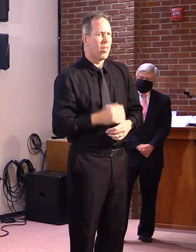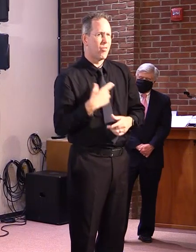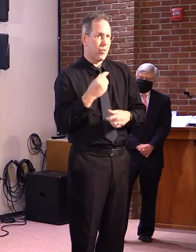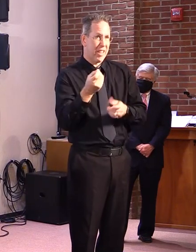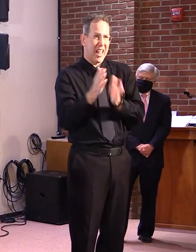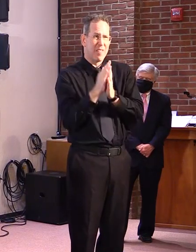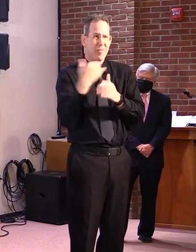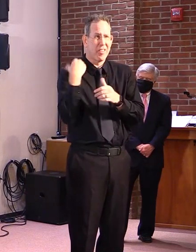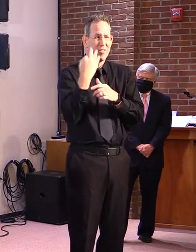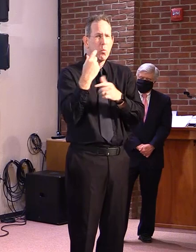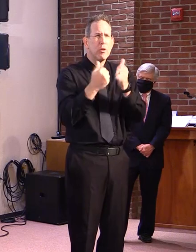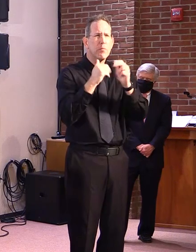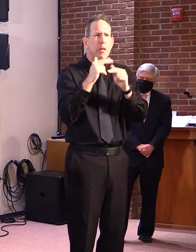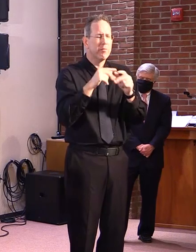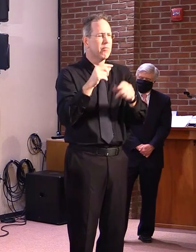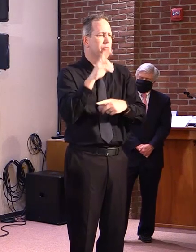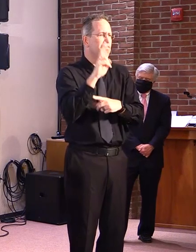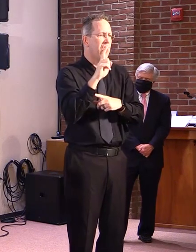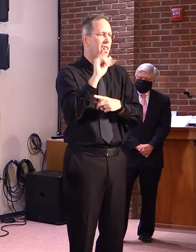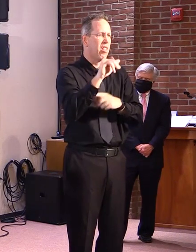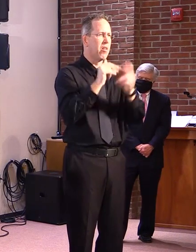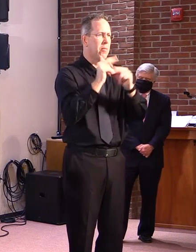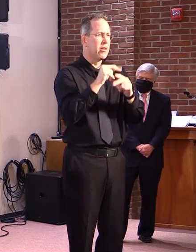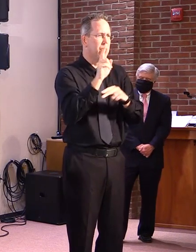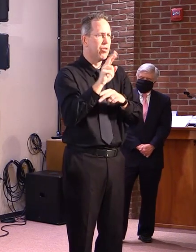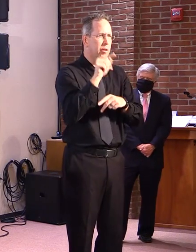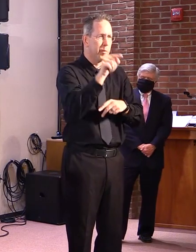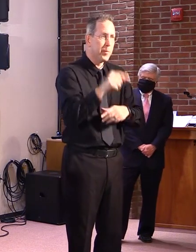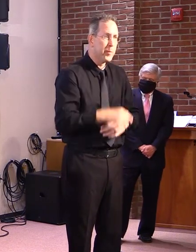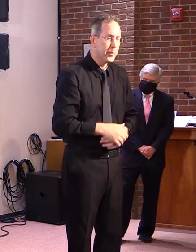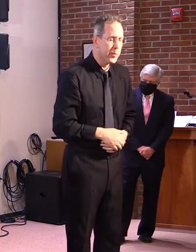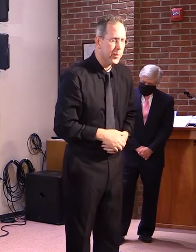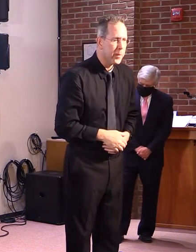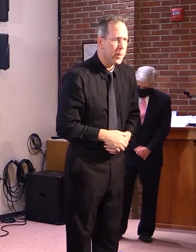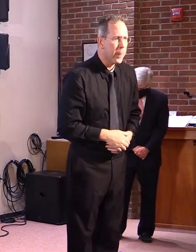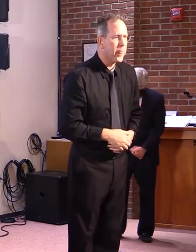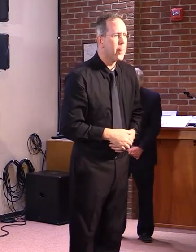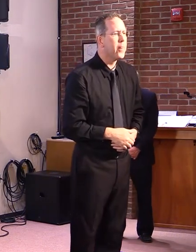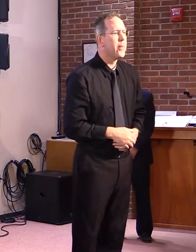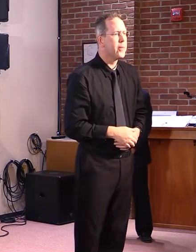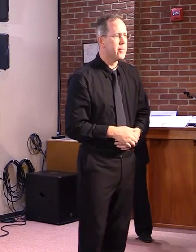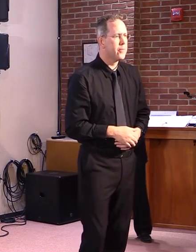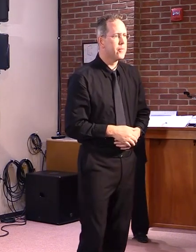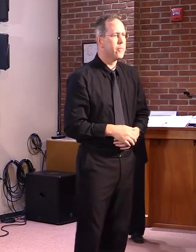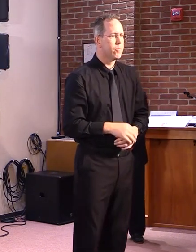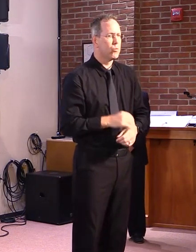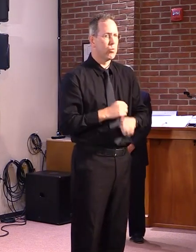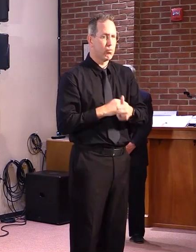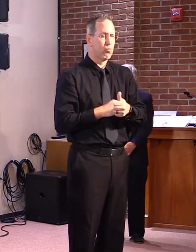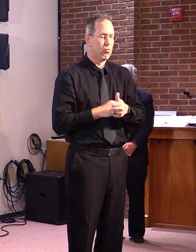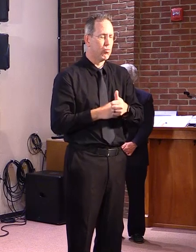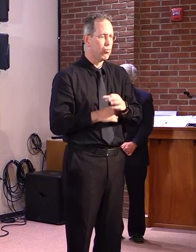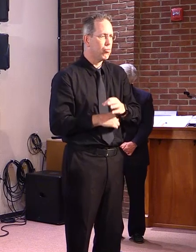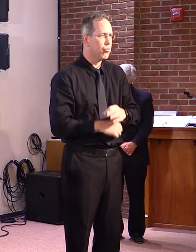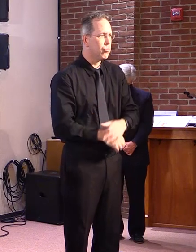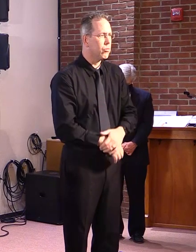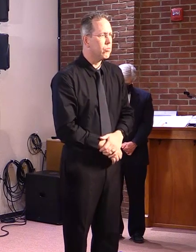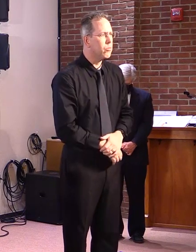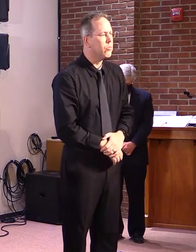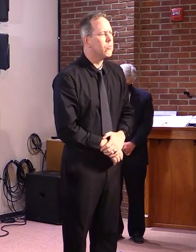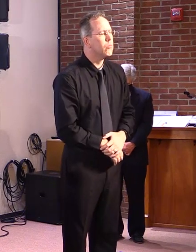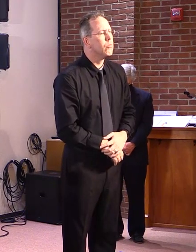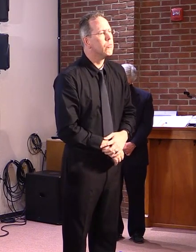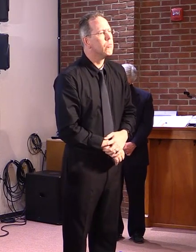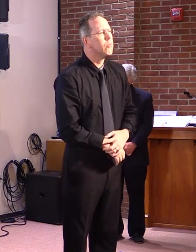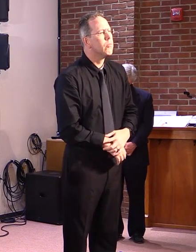unless you have an answer. Thanks. No, but thank you for that information, Mike. Yep. A couple questions have popped